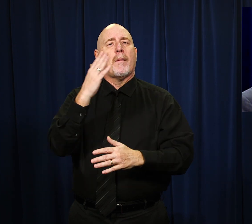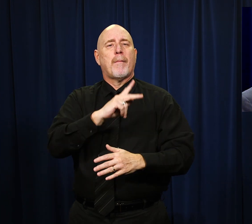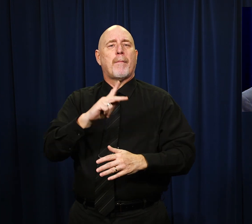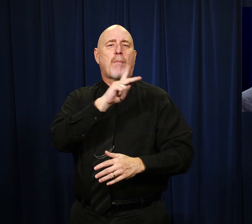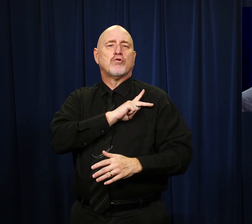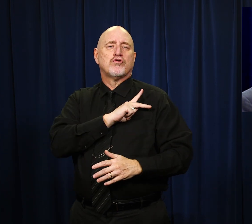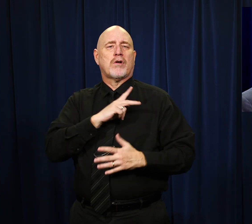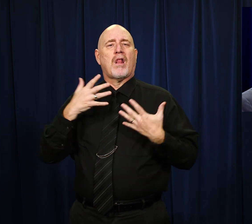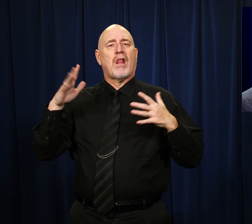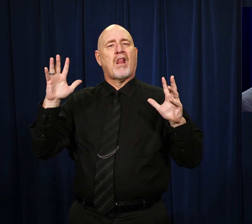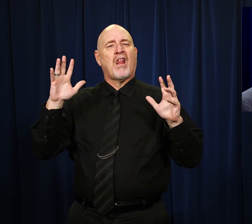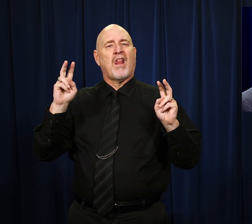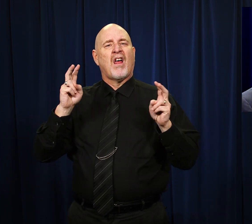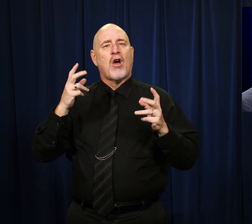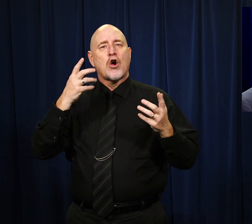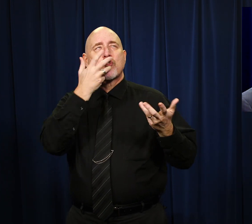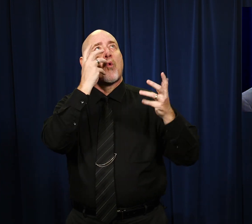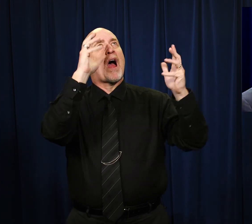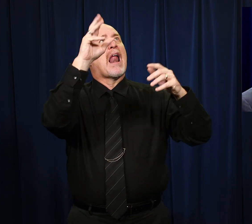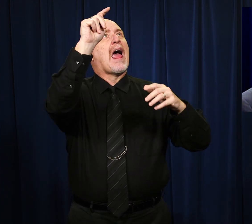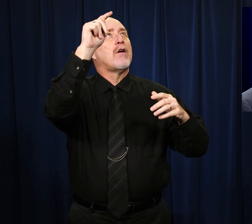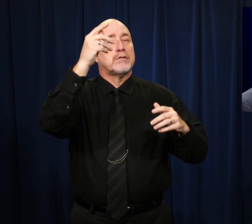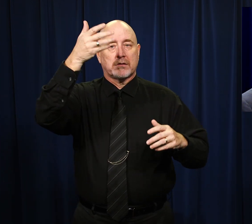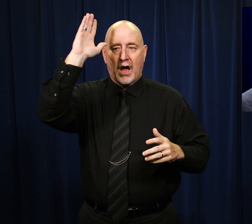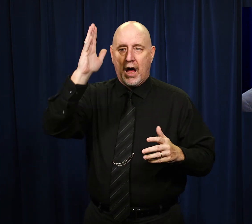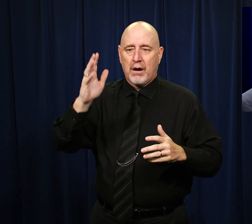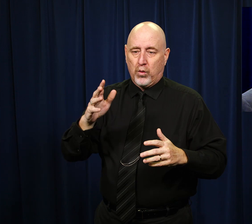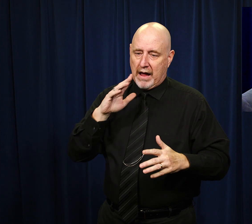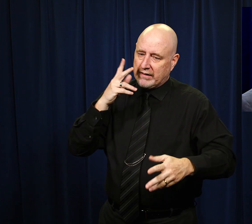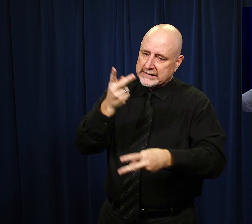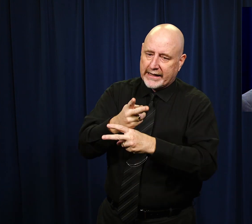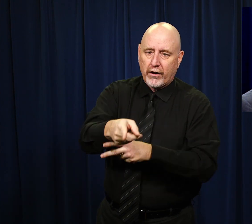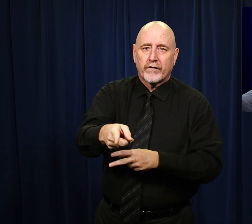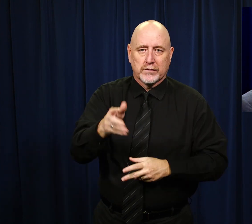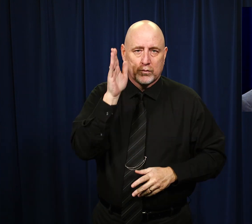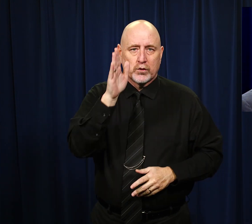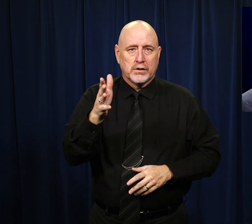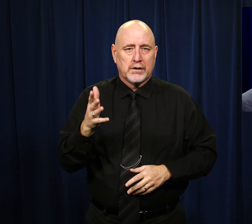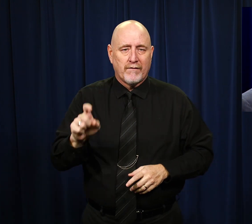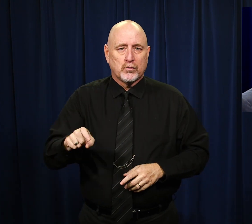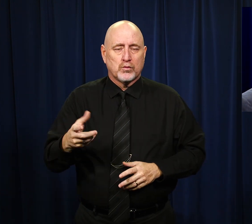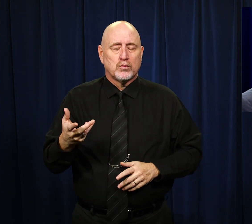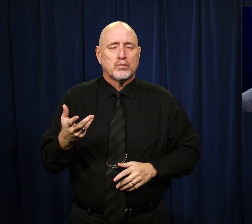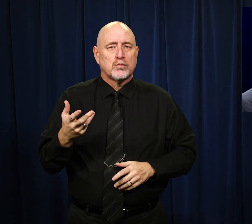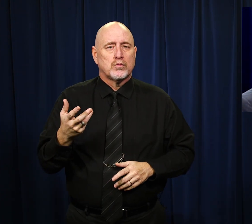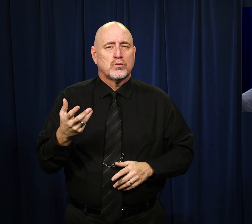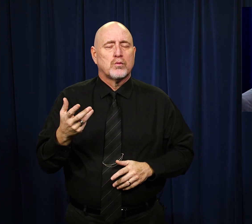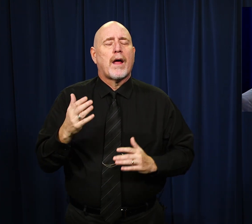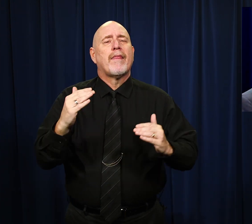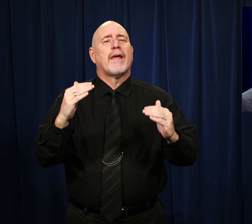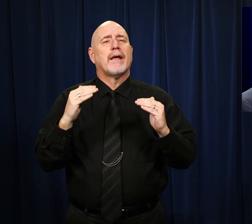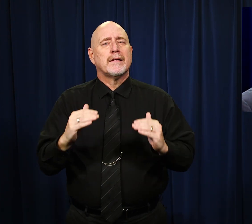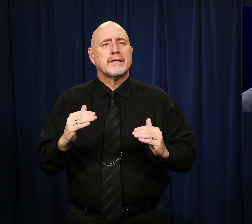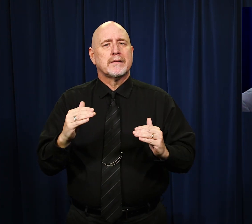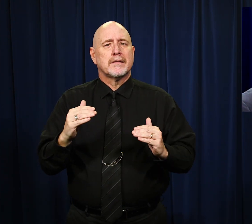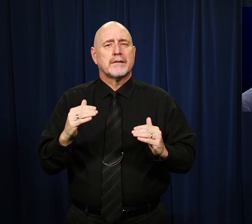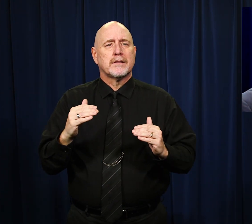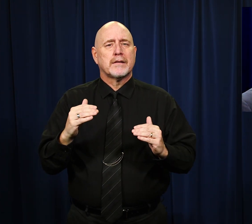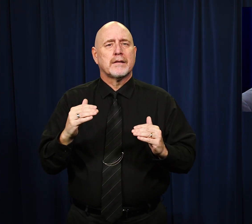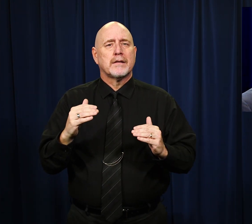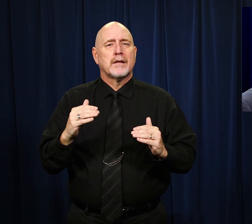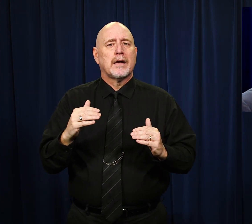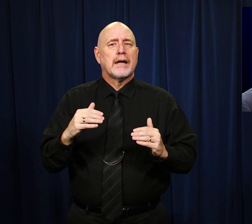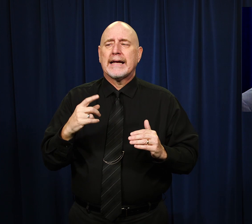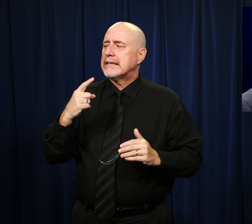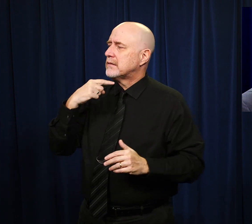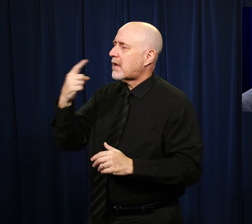And God is going to have to handle it. God is going to have to take care of it. Then we have him telling